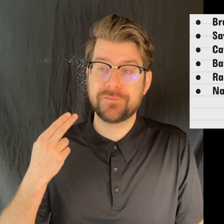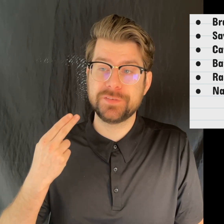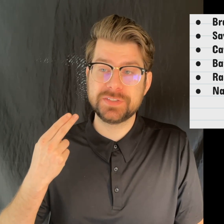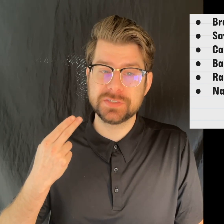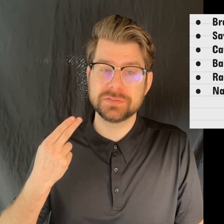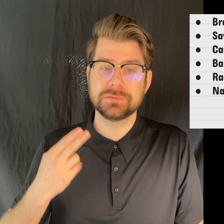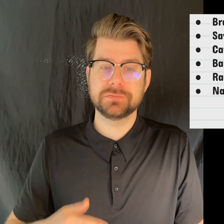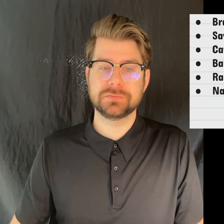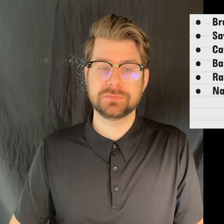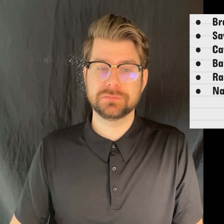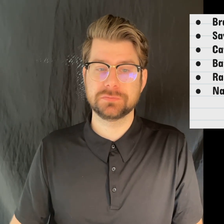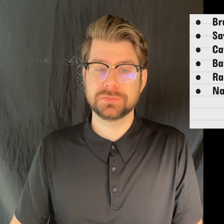braves,